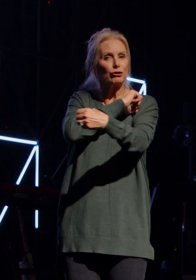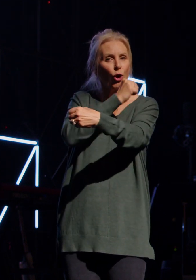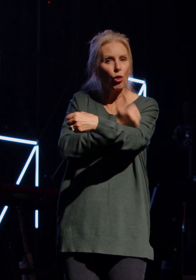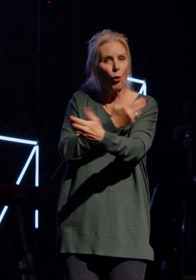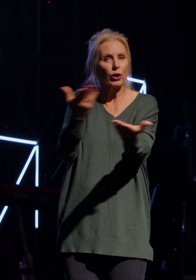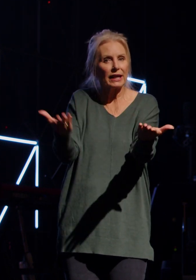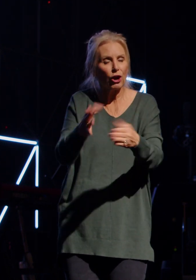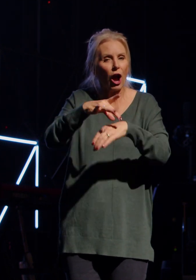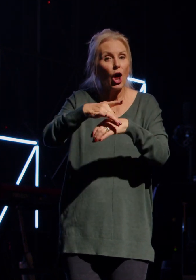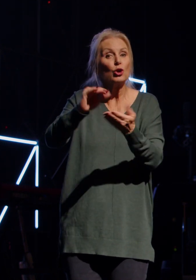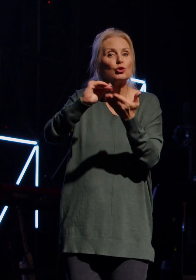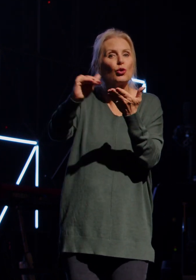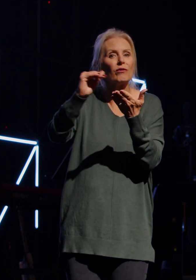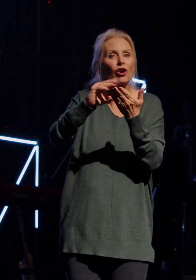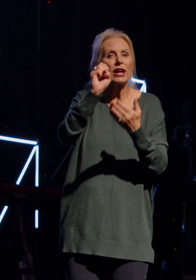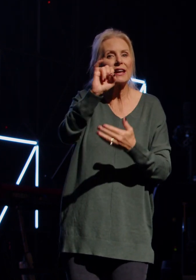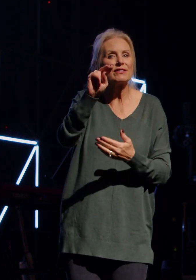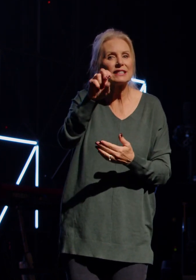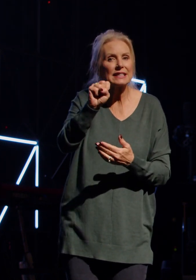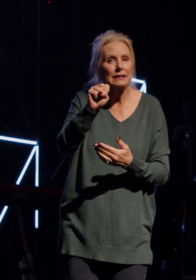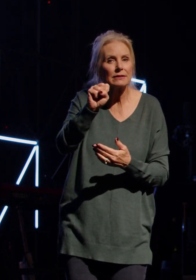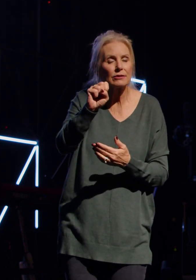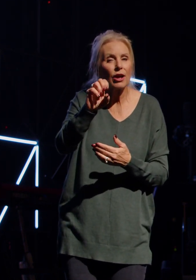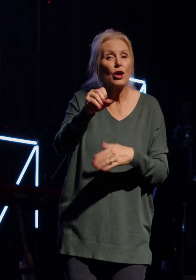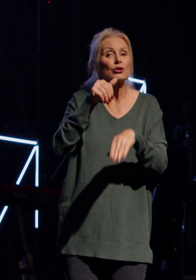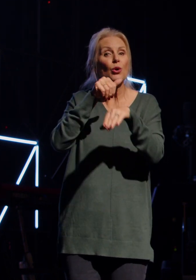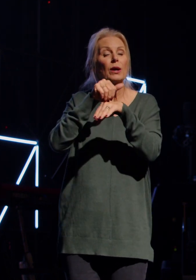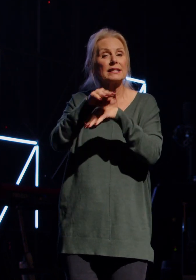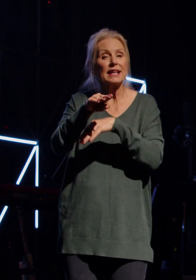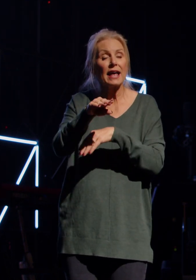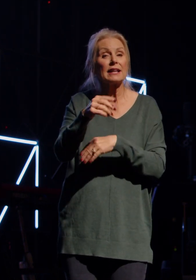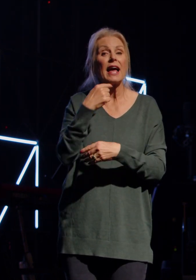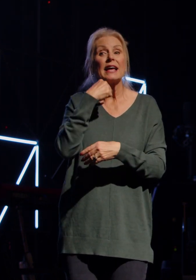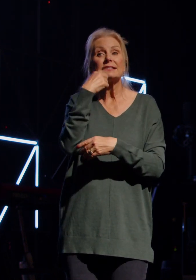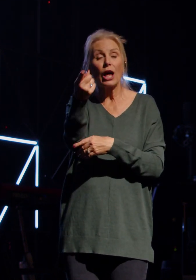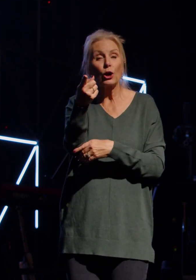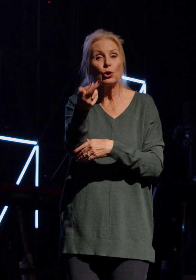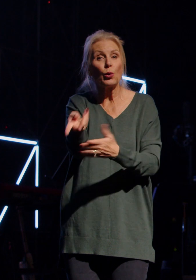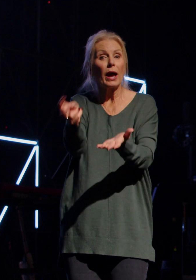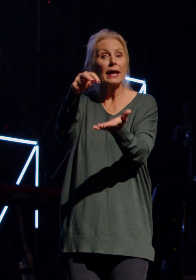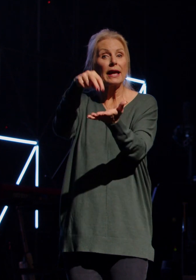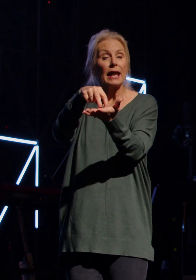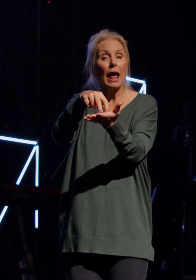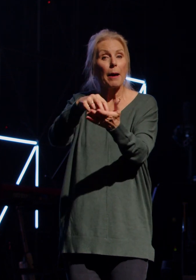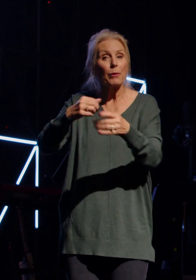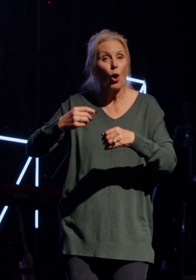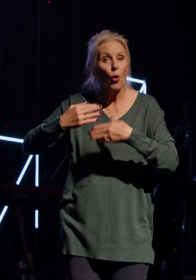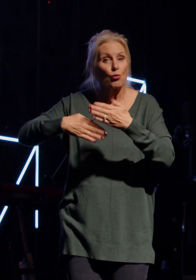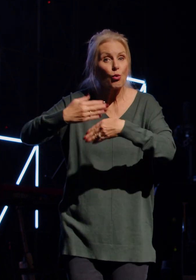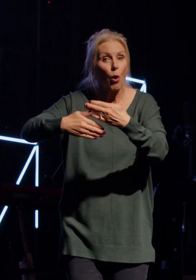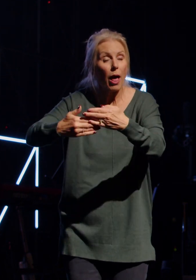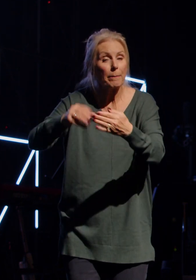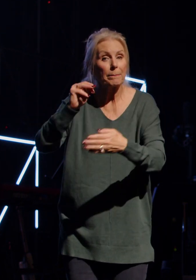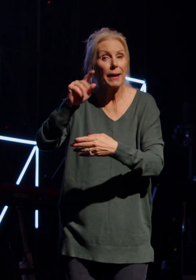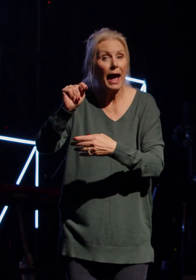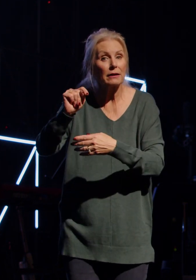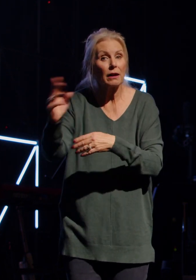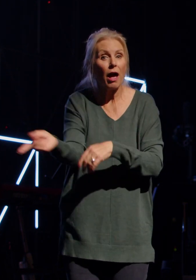on earth to forgive sins. So he said to the man, I tell you, get up, take your mat, and go home. And this is exactly what he